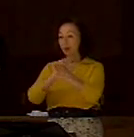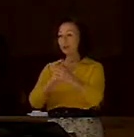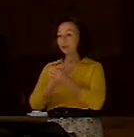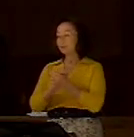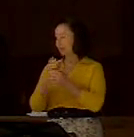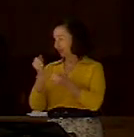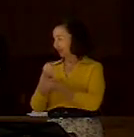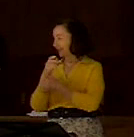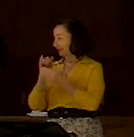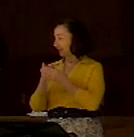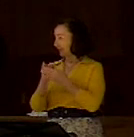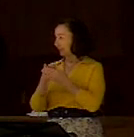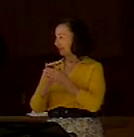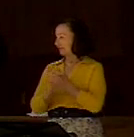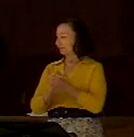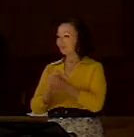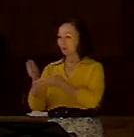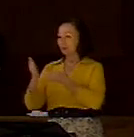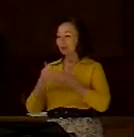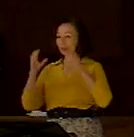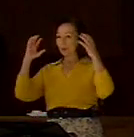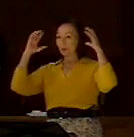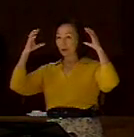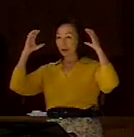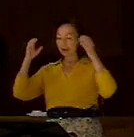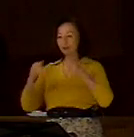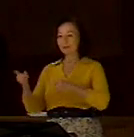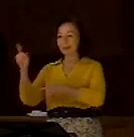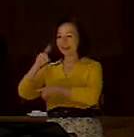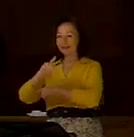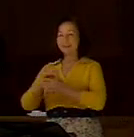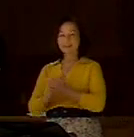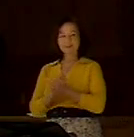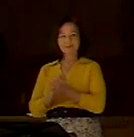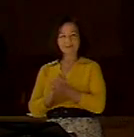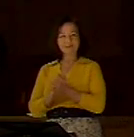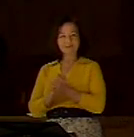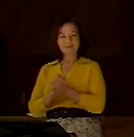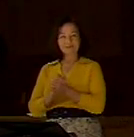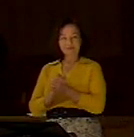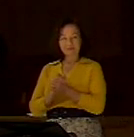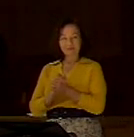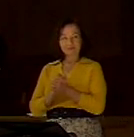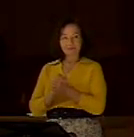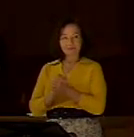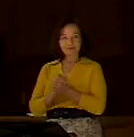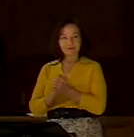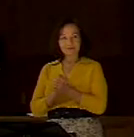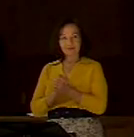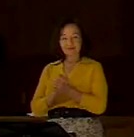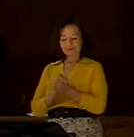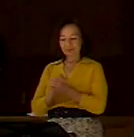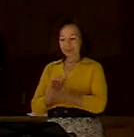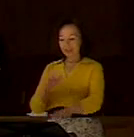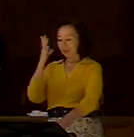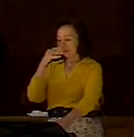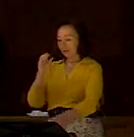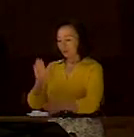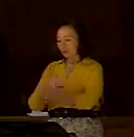that. Brought me back to my radio days. I used to announce that one with Sandy Patty. She sung that. That's